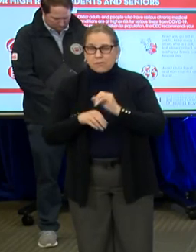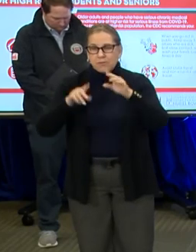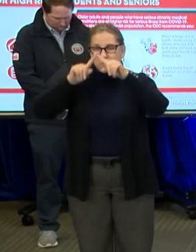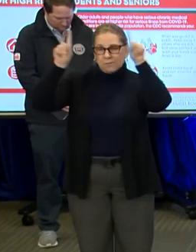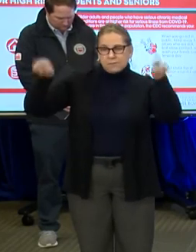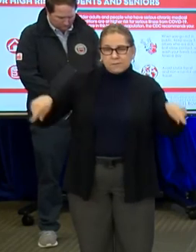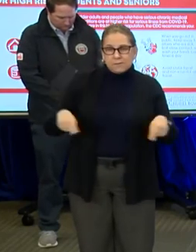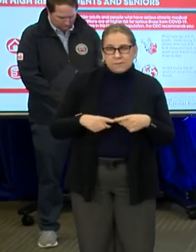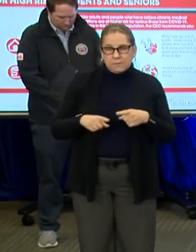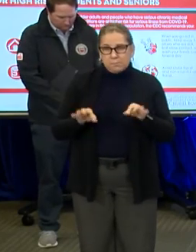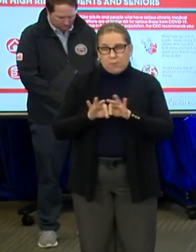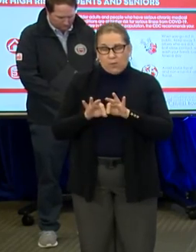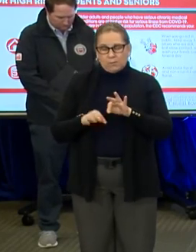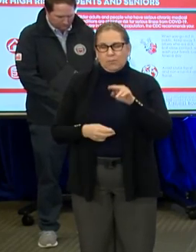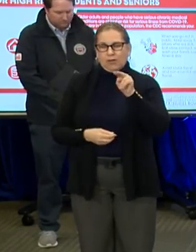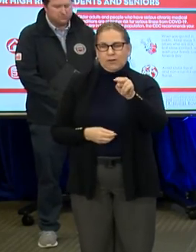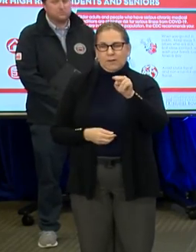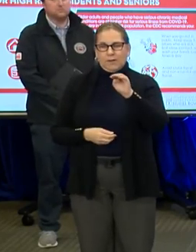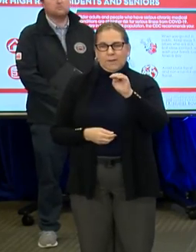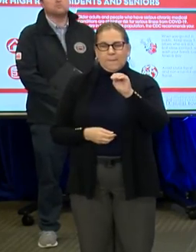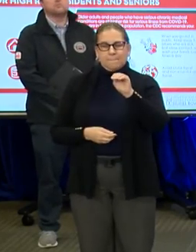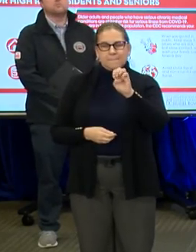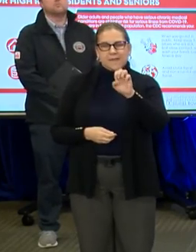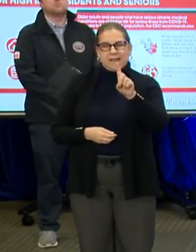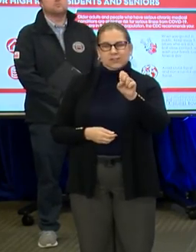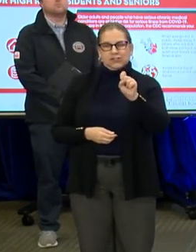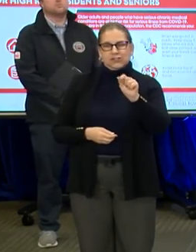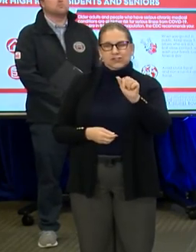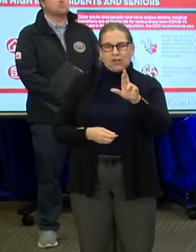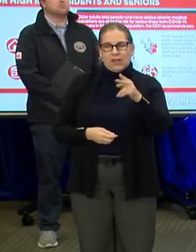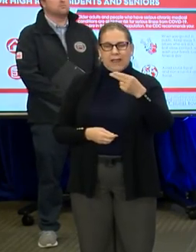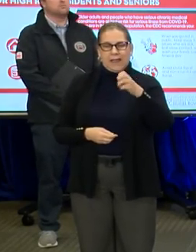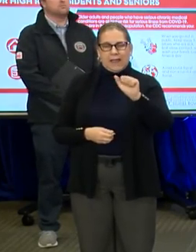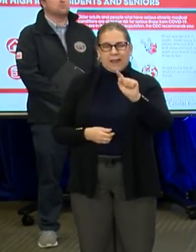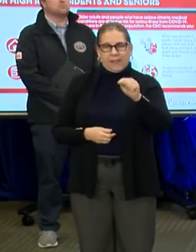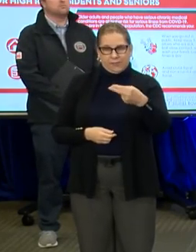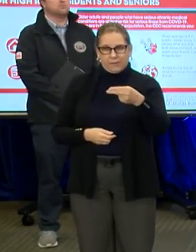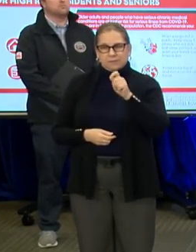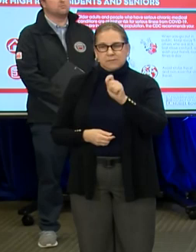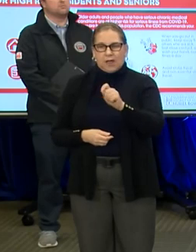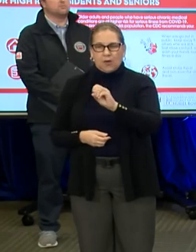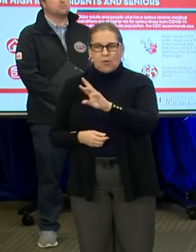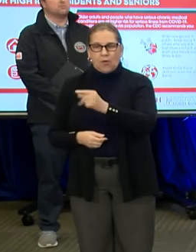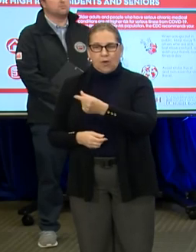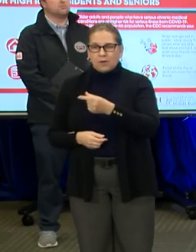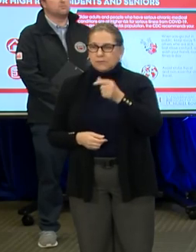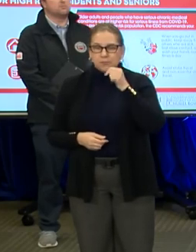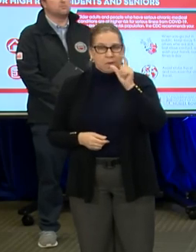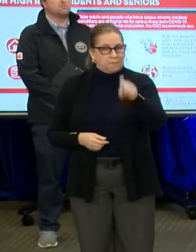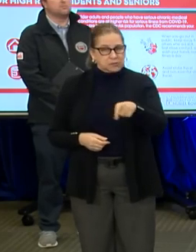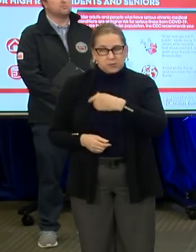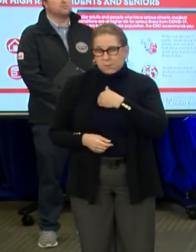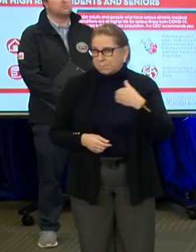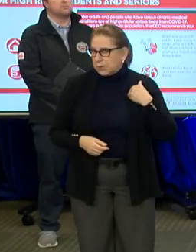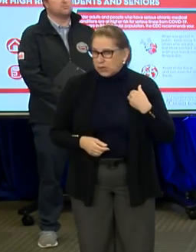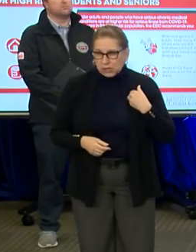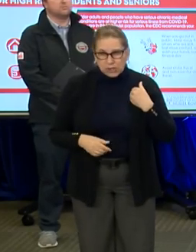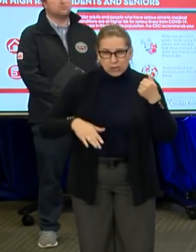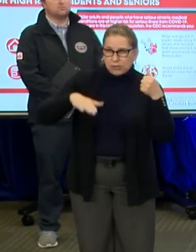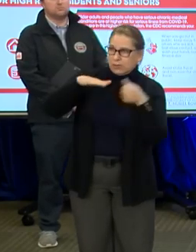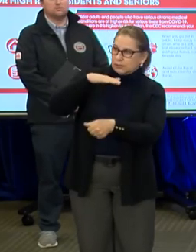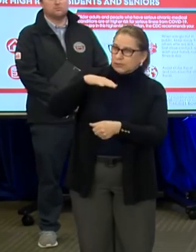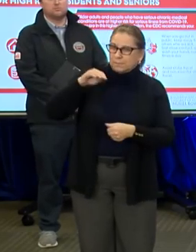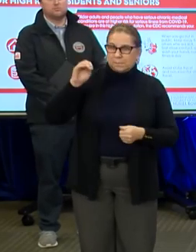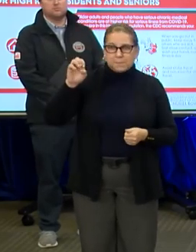medstarhealth.org/evisit. You do not need to be a MedStar Health patient to access an e-visit provider.